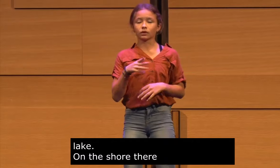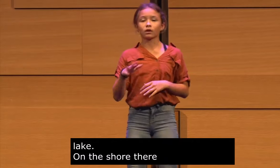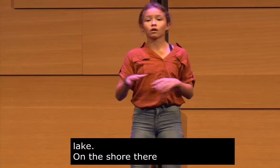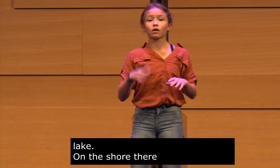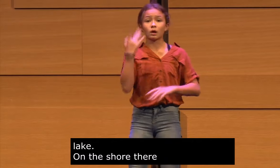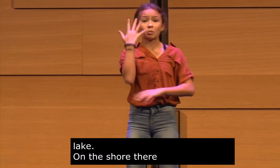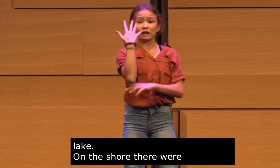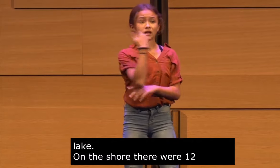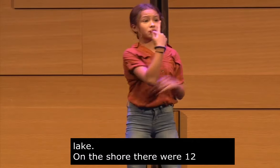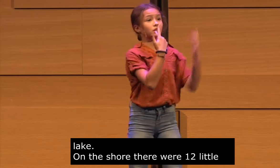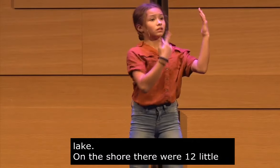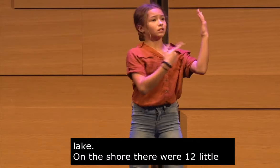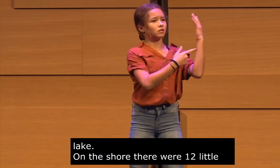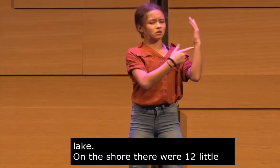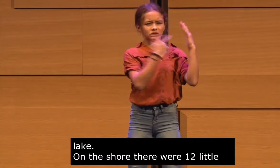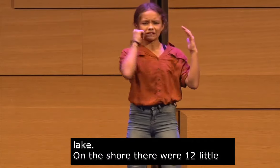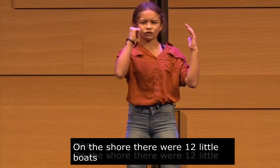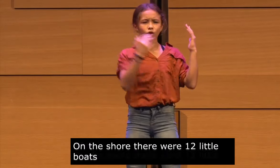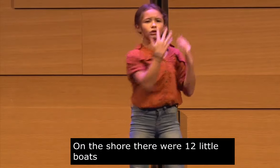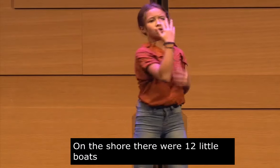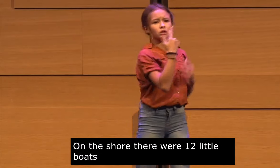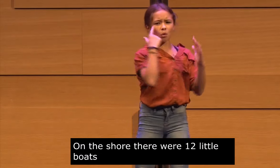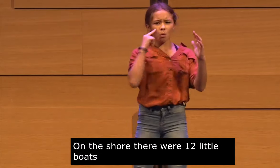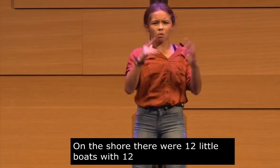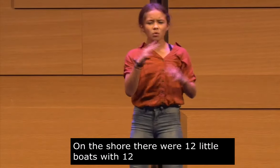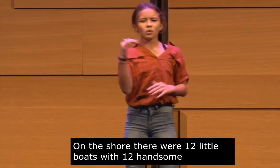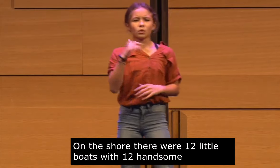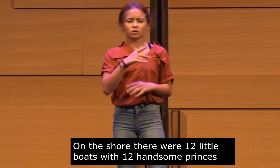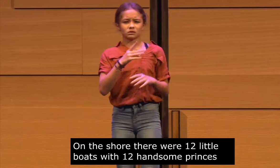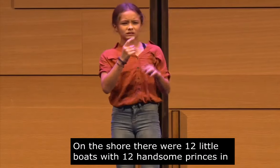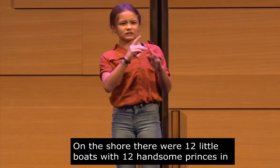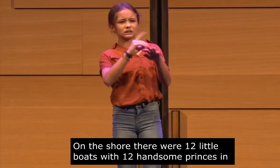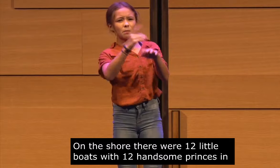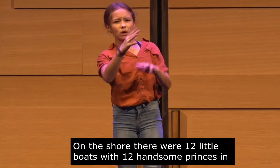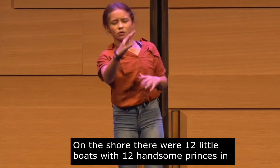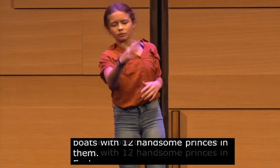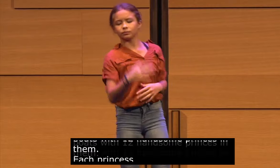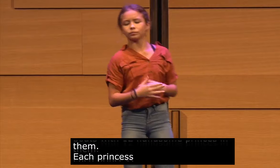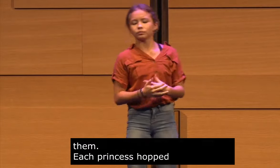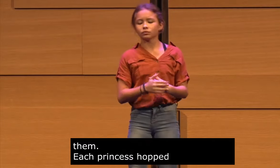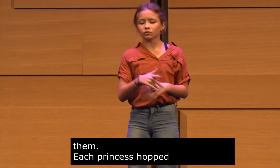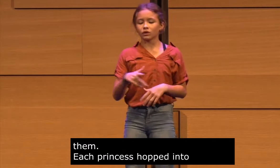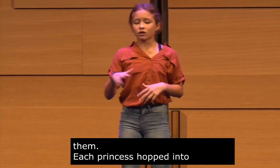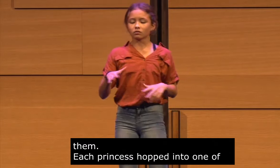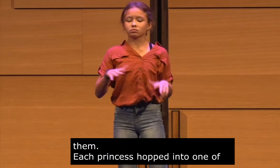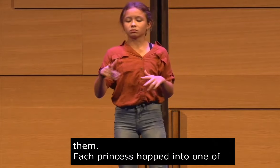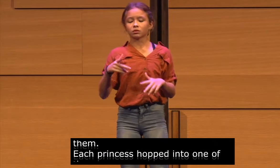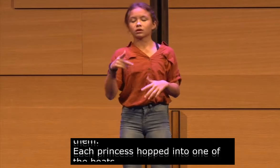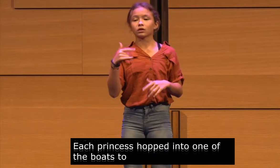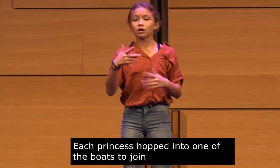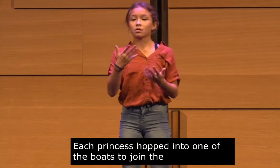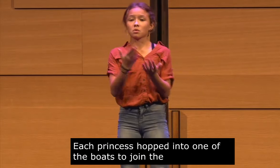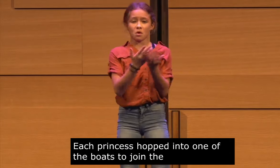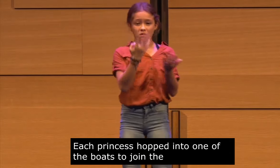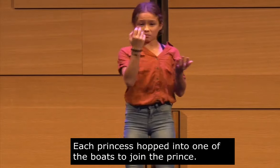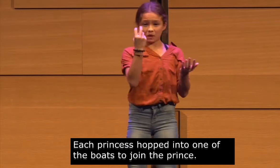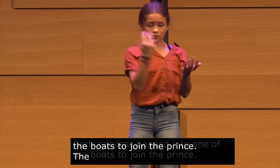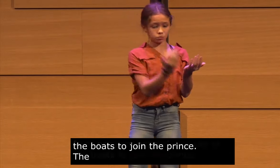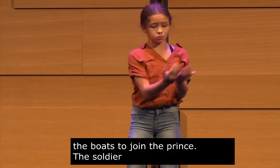shore, there were 12 little boats with 12 handsome princes in them. Each princess hopped into one of the boats to join the prince.